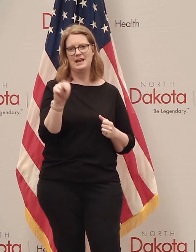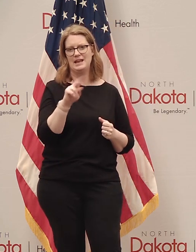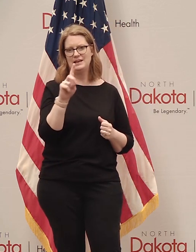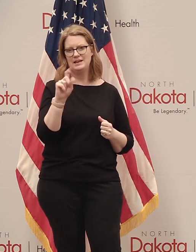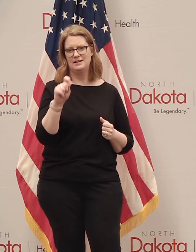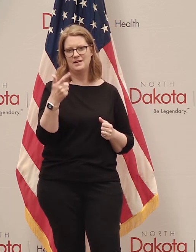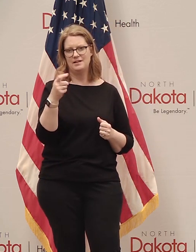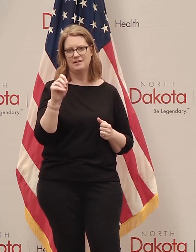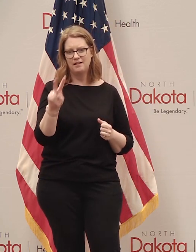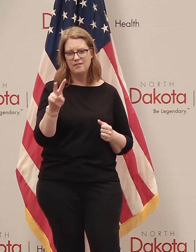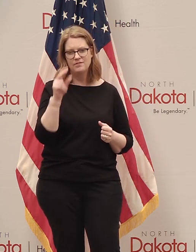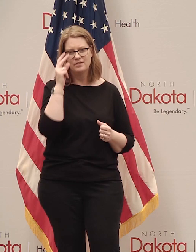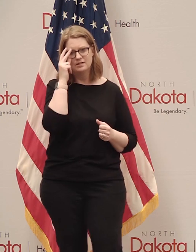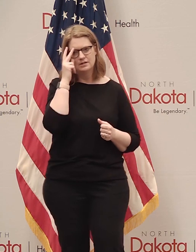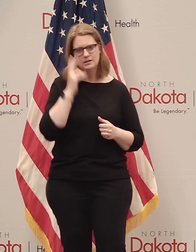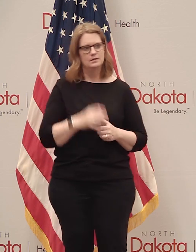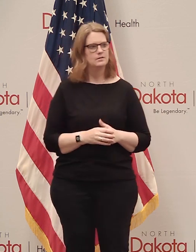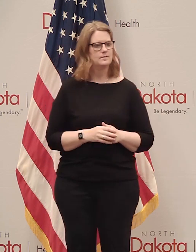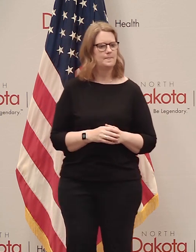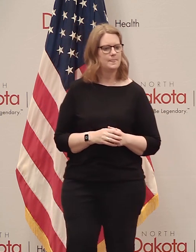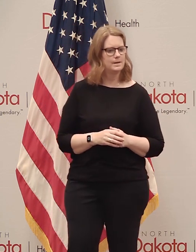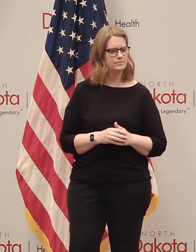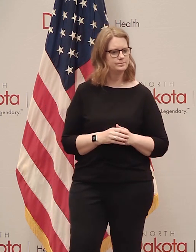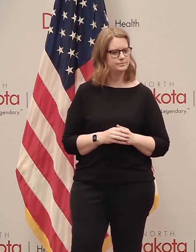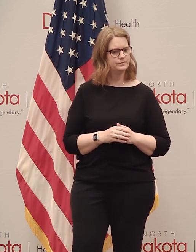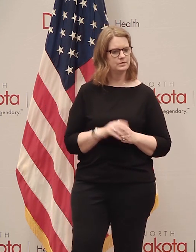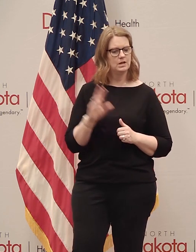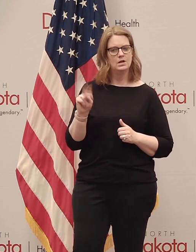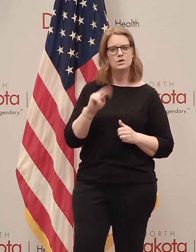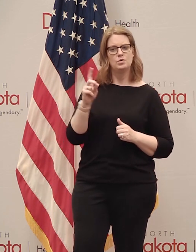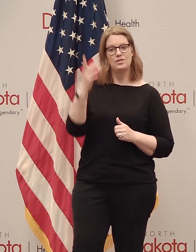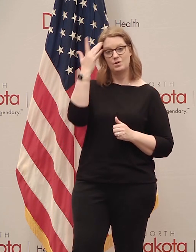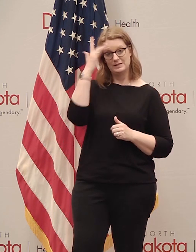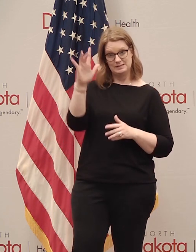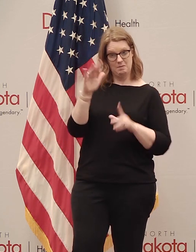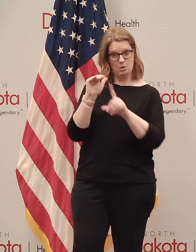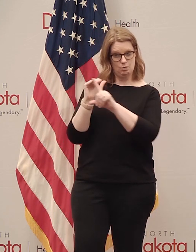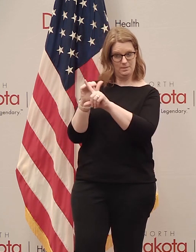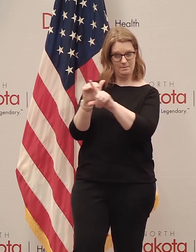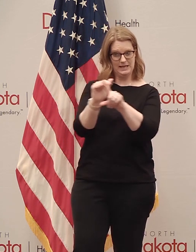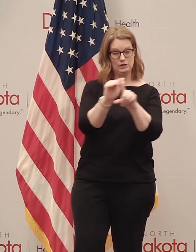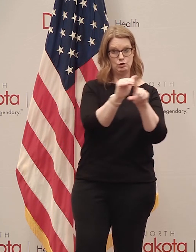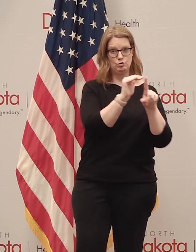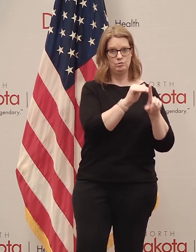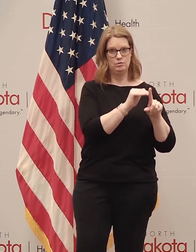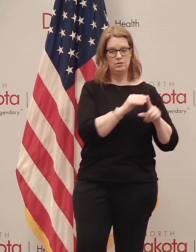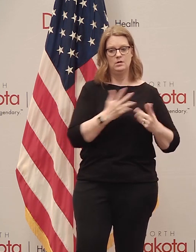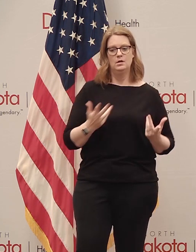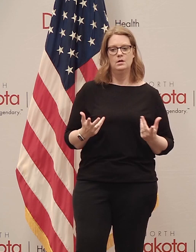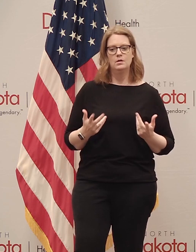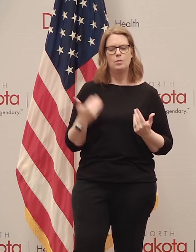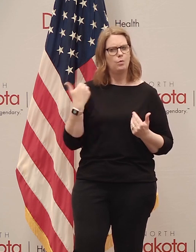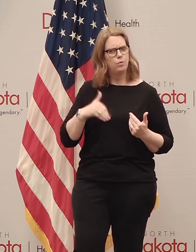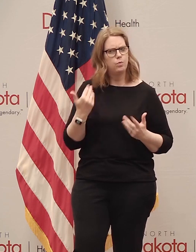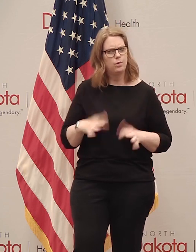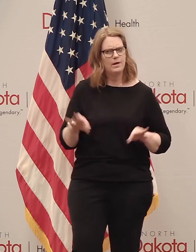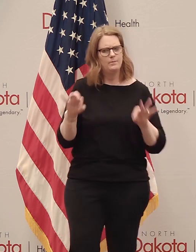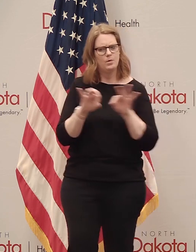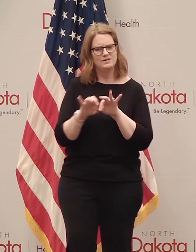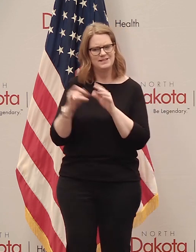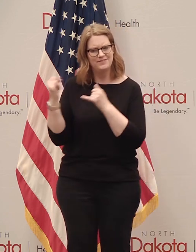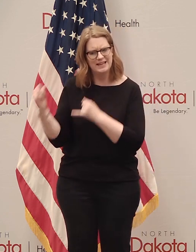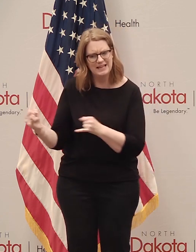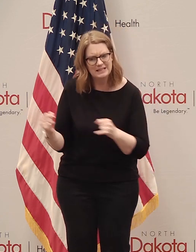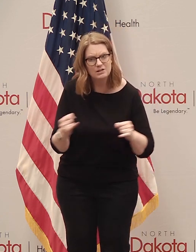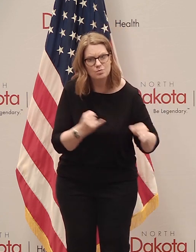behavioralhealth.nd.gov. On a North Dakota Smart reminder, we've talked about the importance of individual